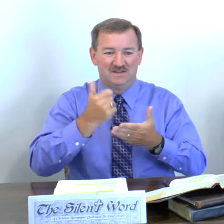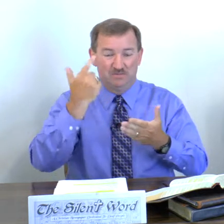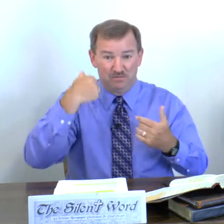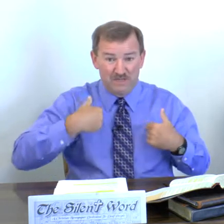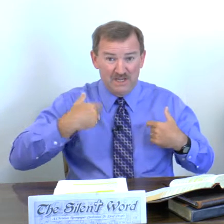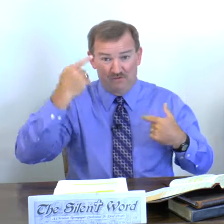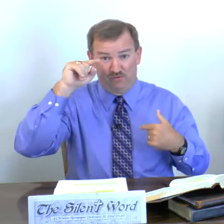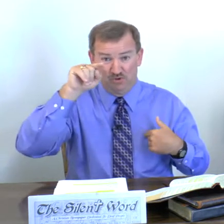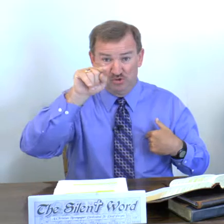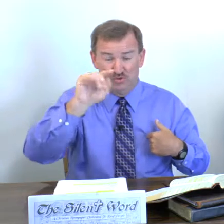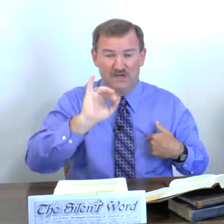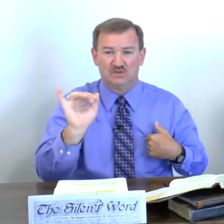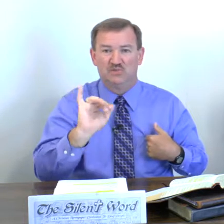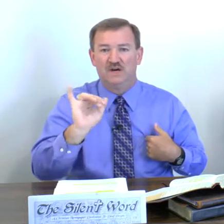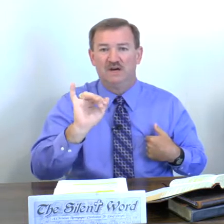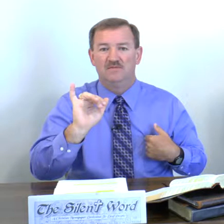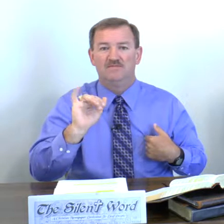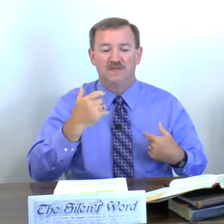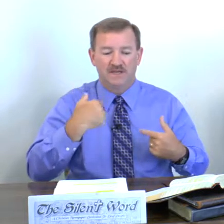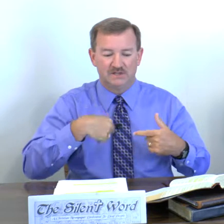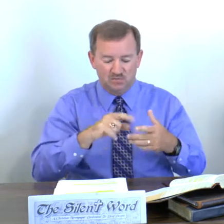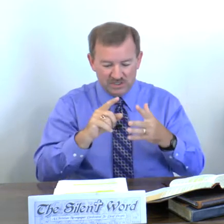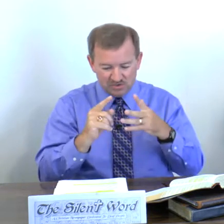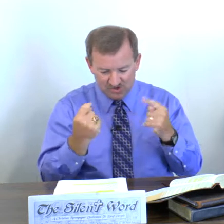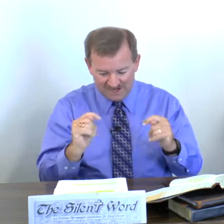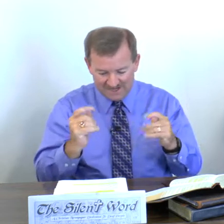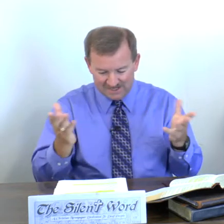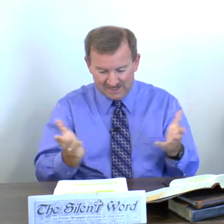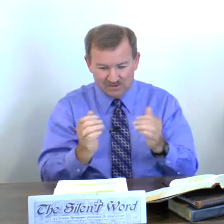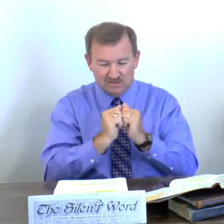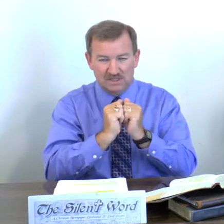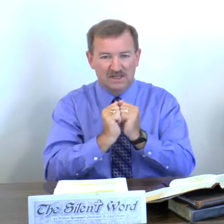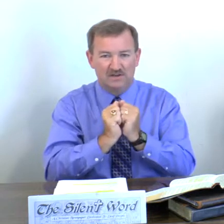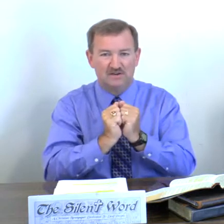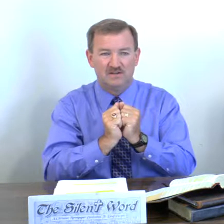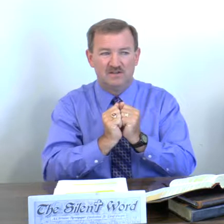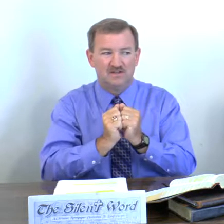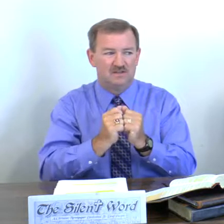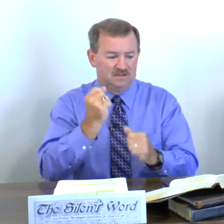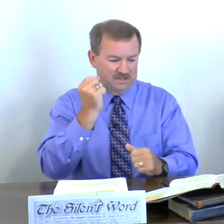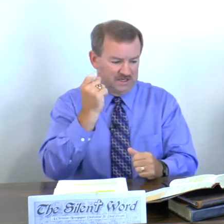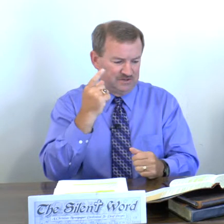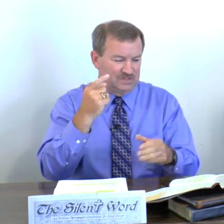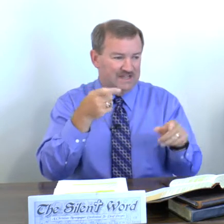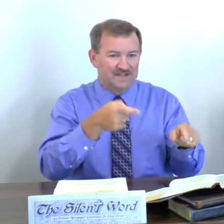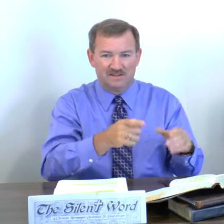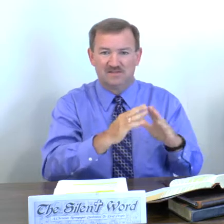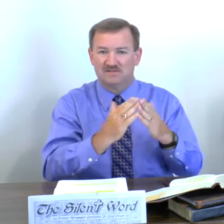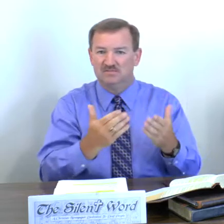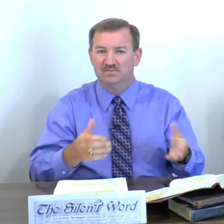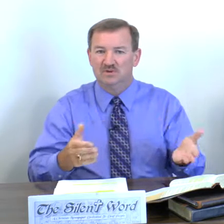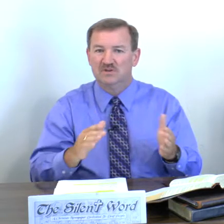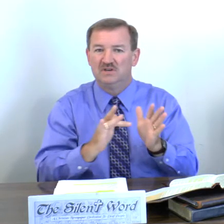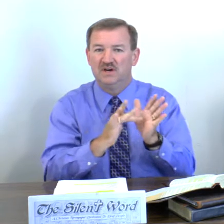for me and for you as well as we try here together to understand this book of